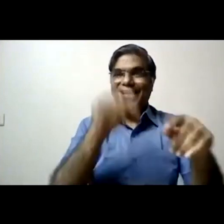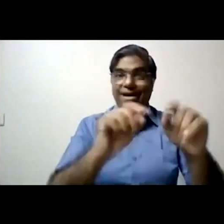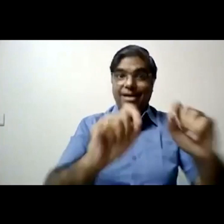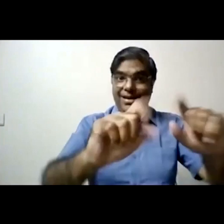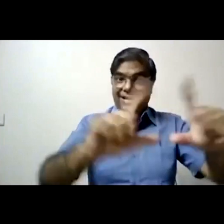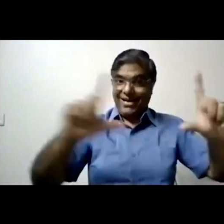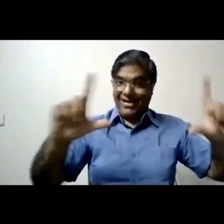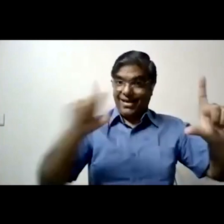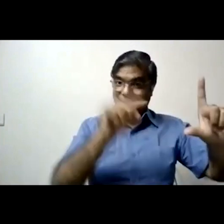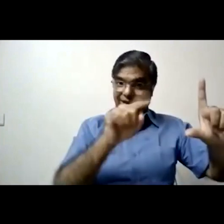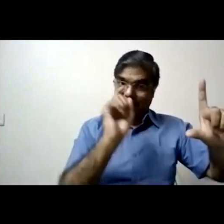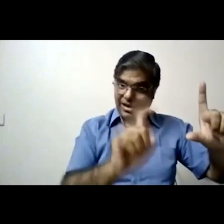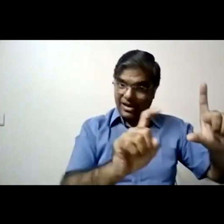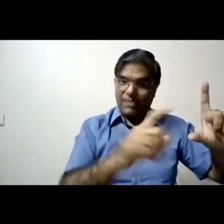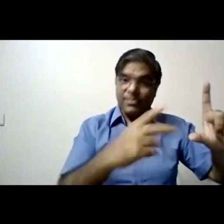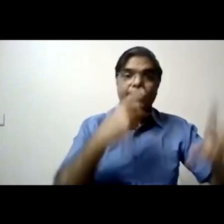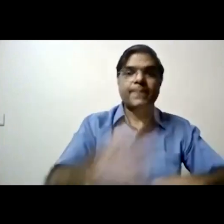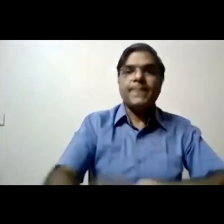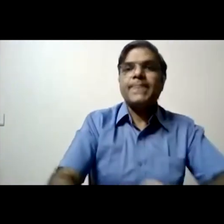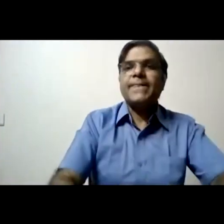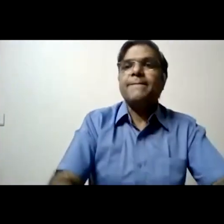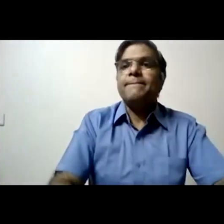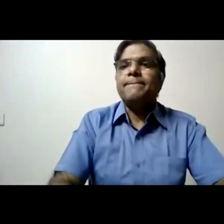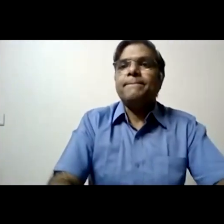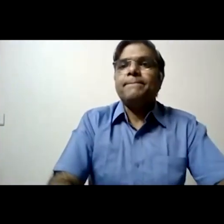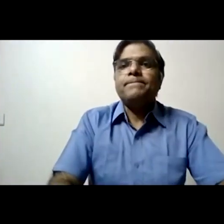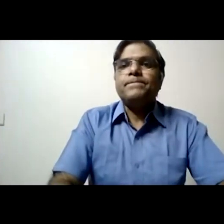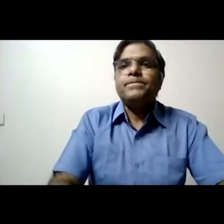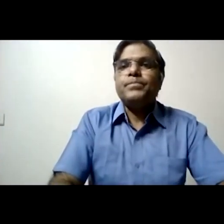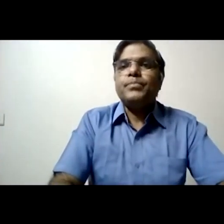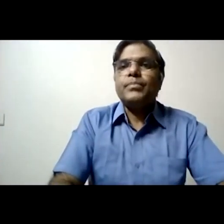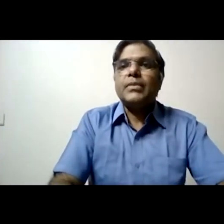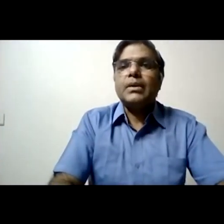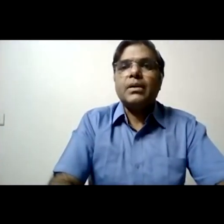www.covin.com. You can open this website.